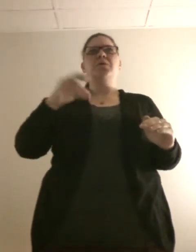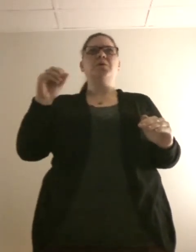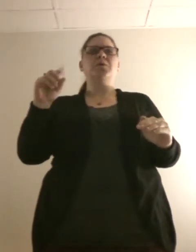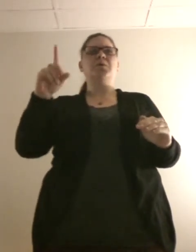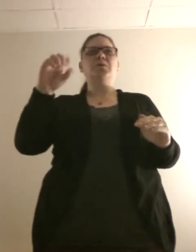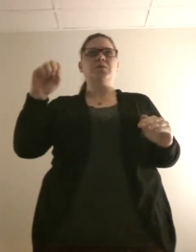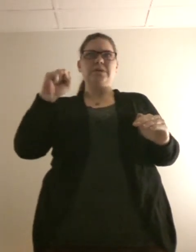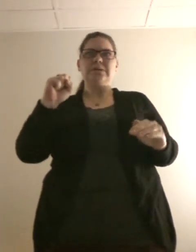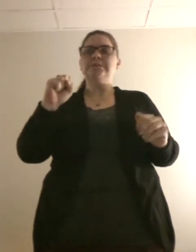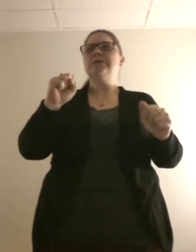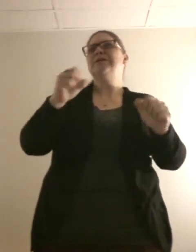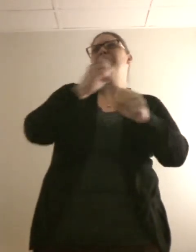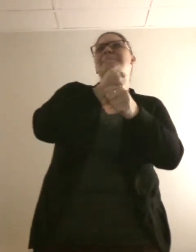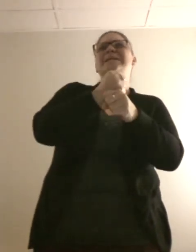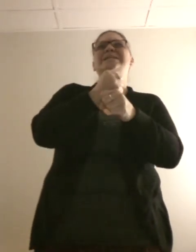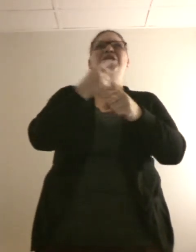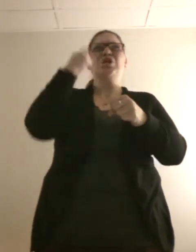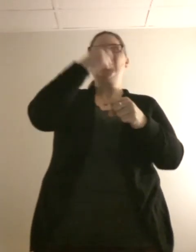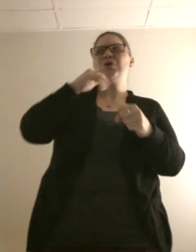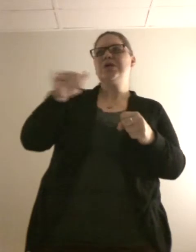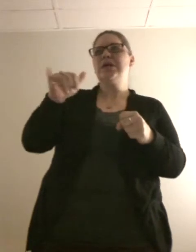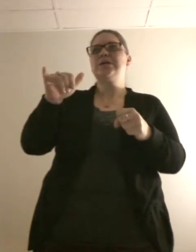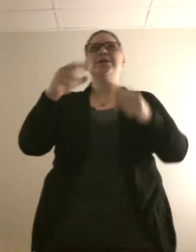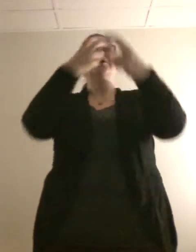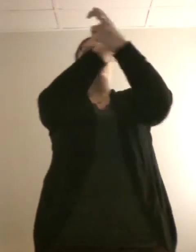blue sky. Or kind of like this picture here.